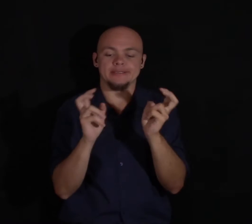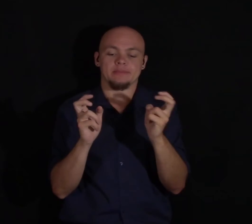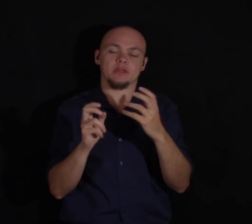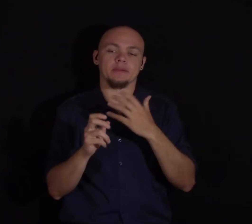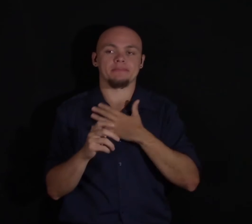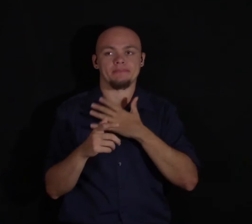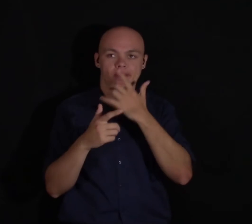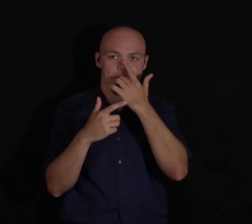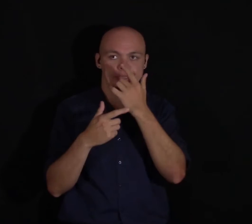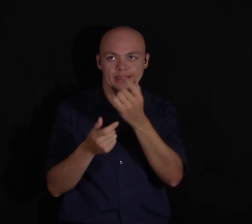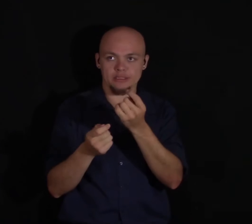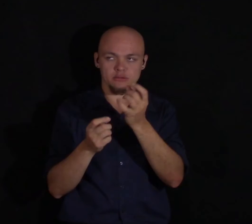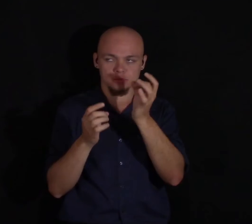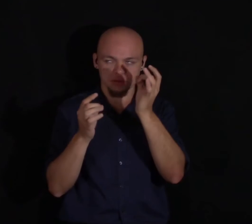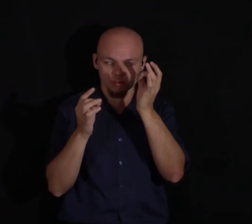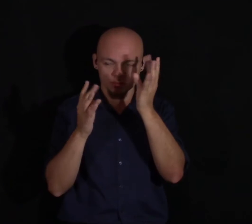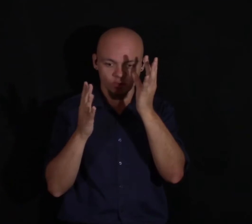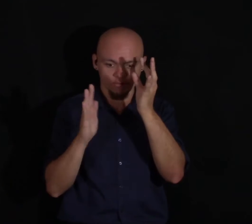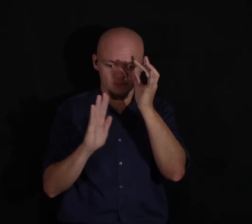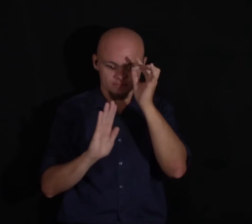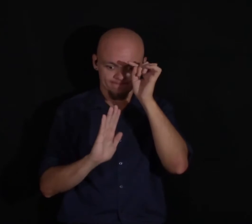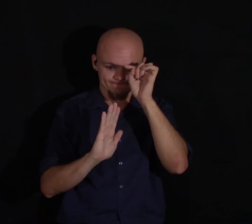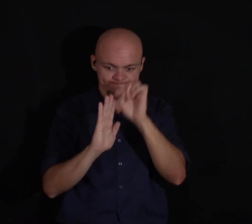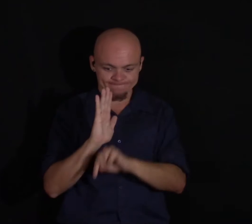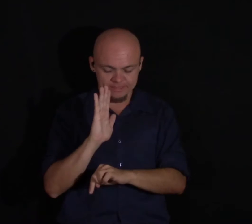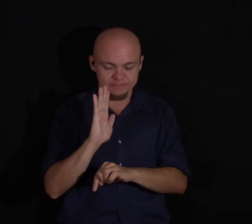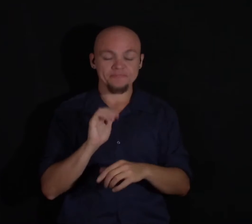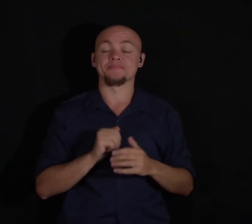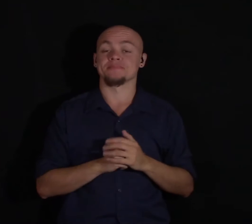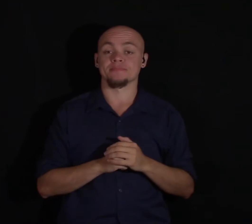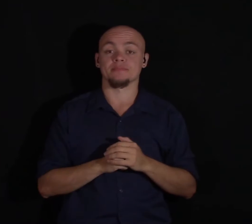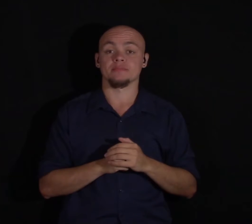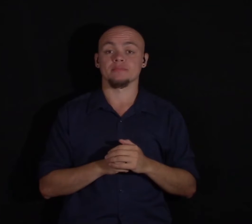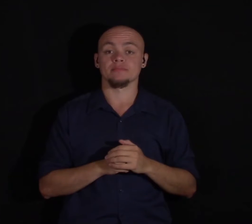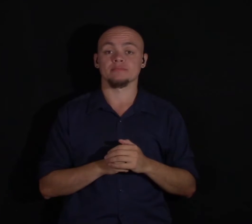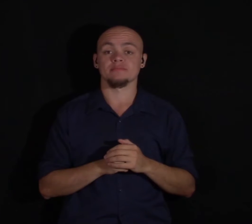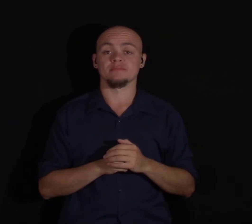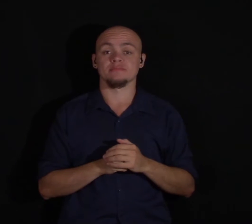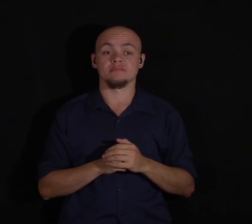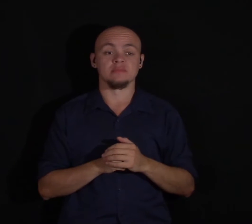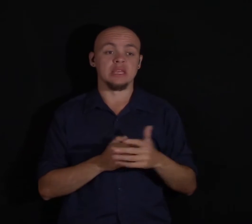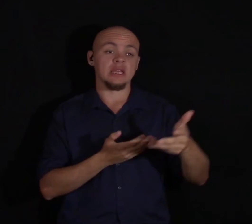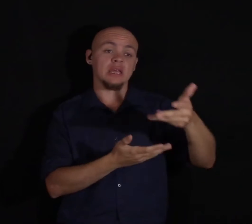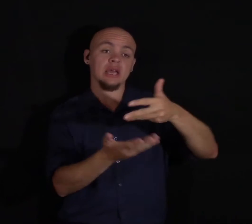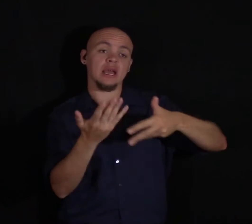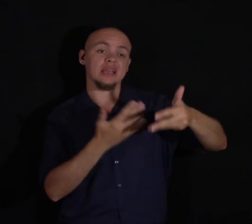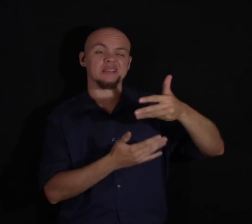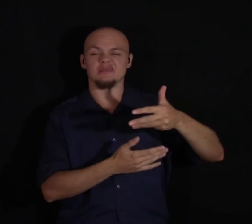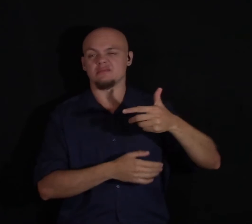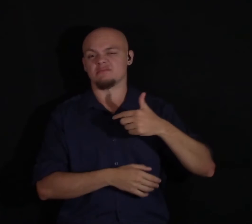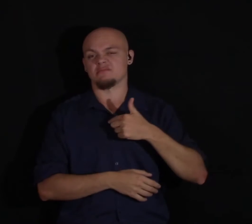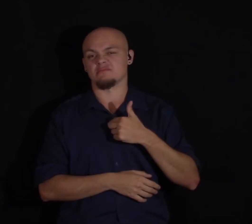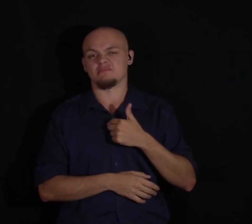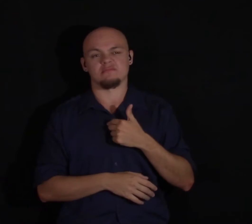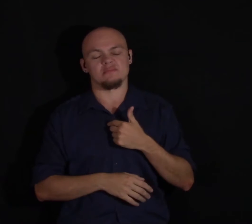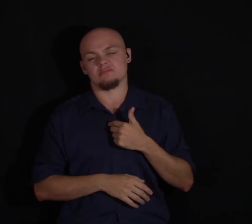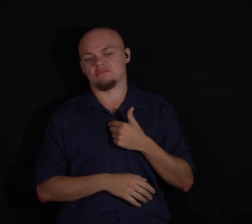was so terribly profound. Company was irksome to me, and I could thus cheat myself into a